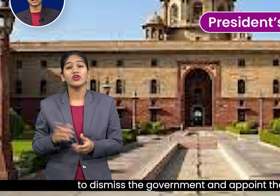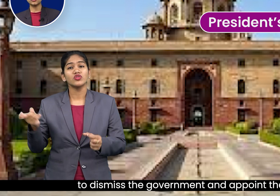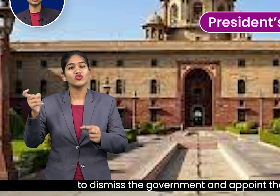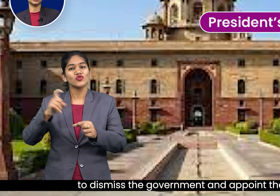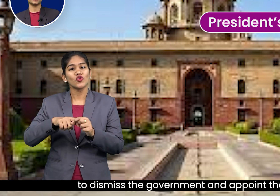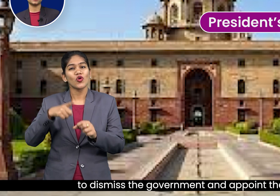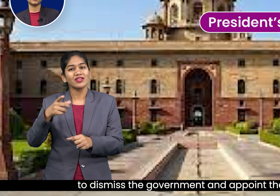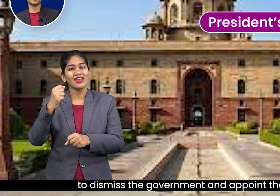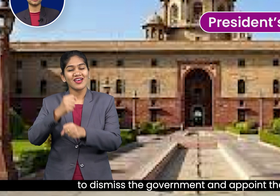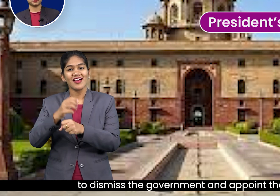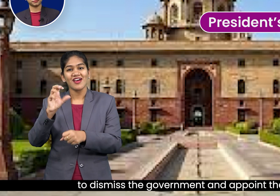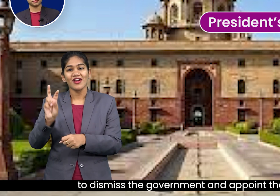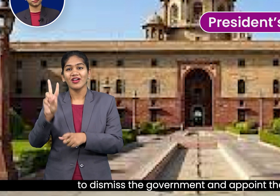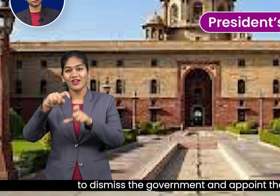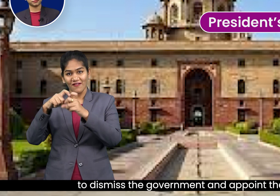the governor